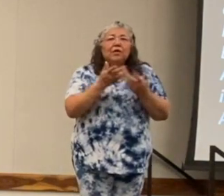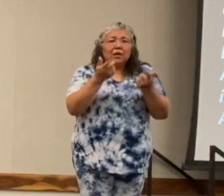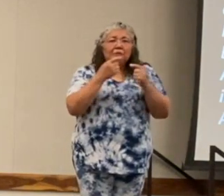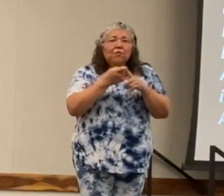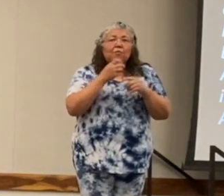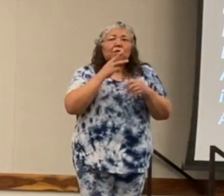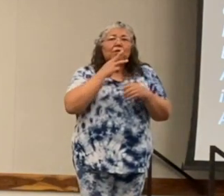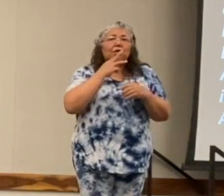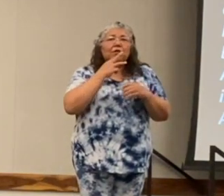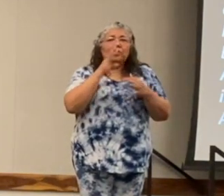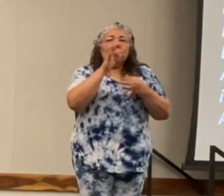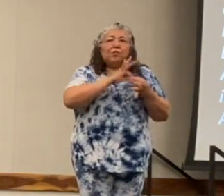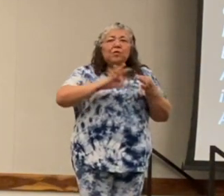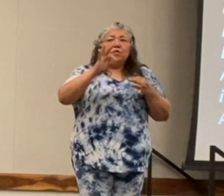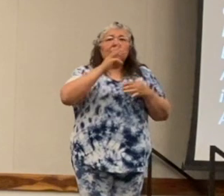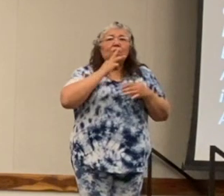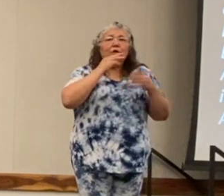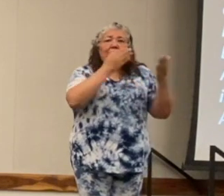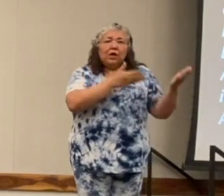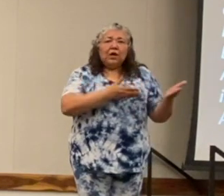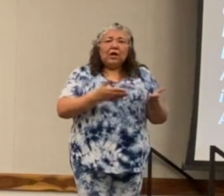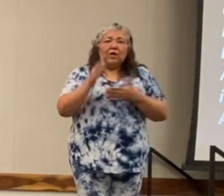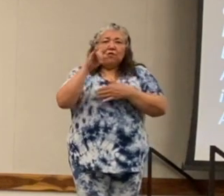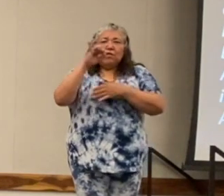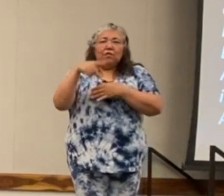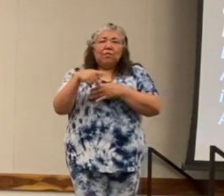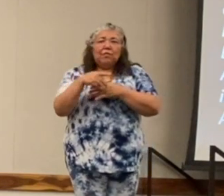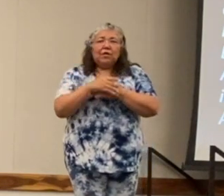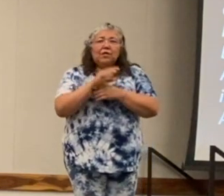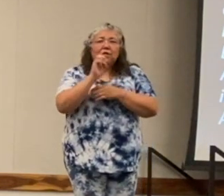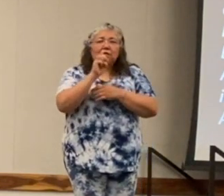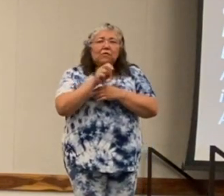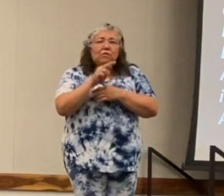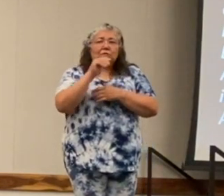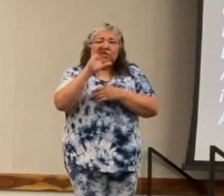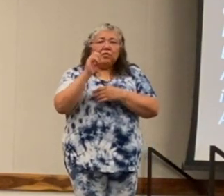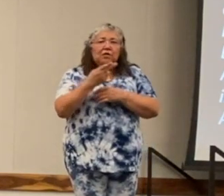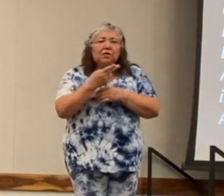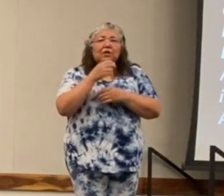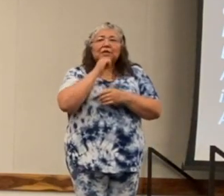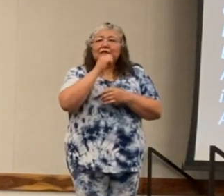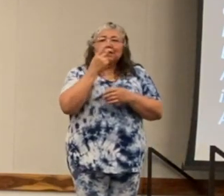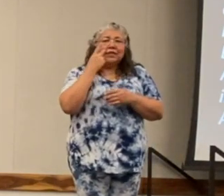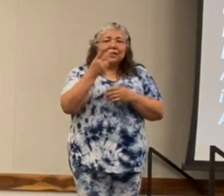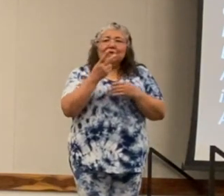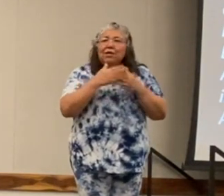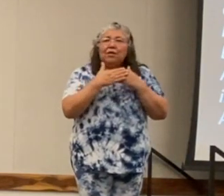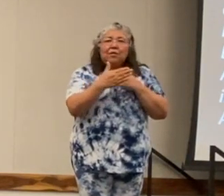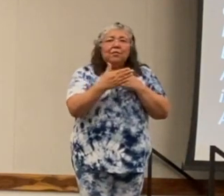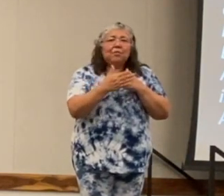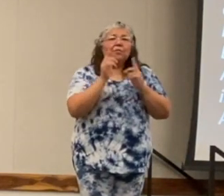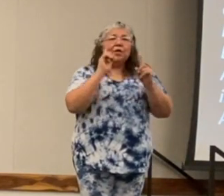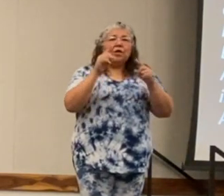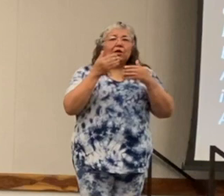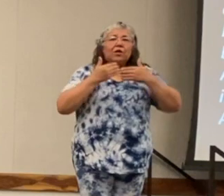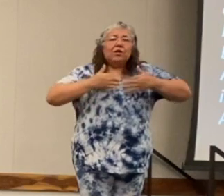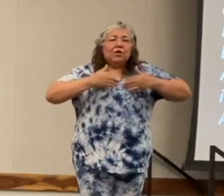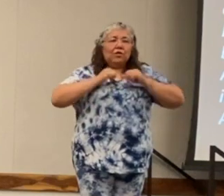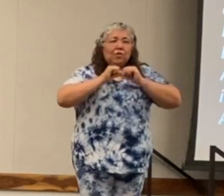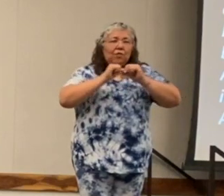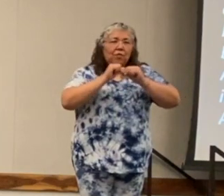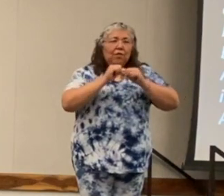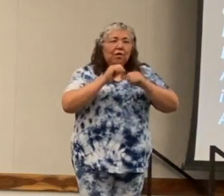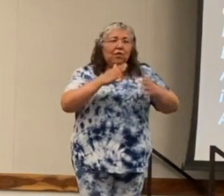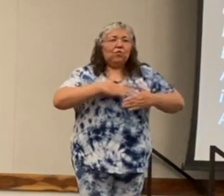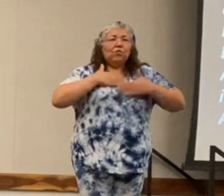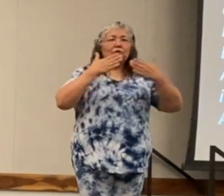Spirit of the Lord carried Philip away, and the eunuch did not see him any longer, but went on his way rejoicing. Philip